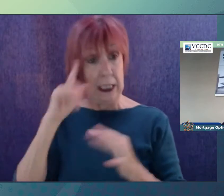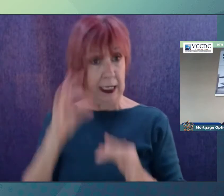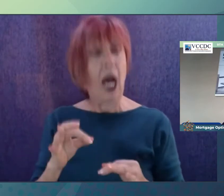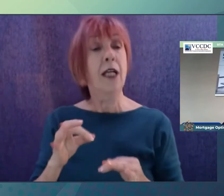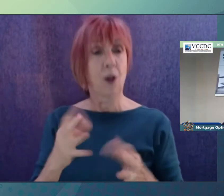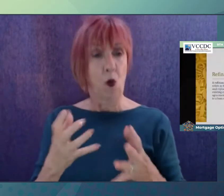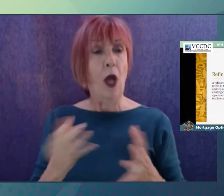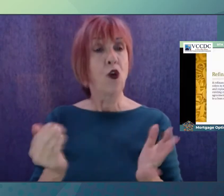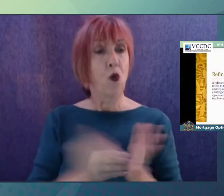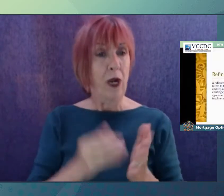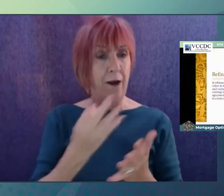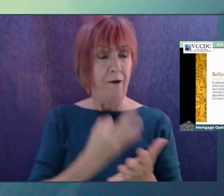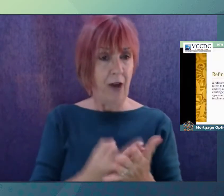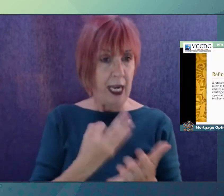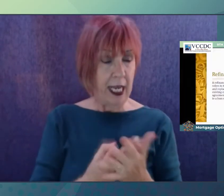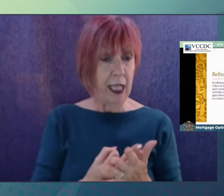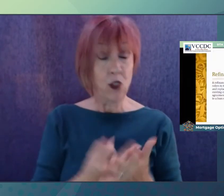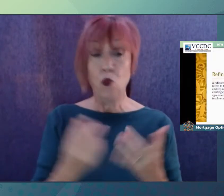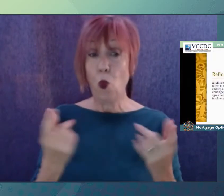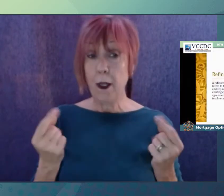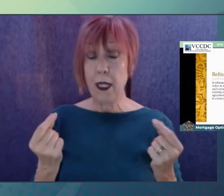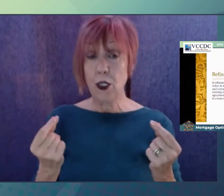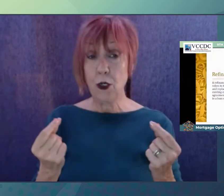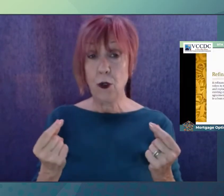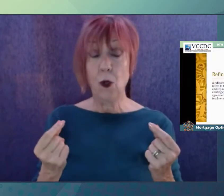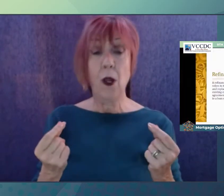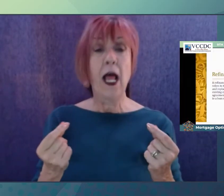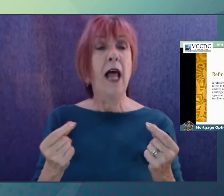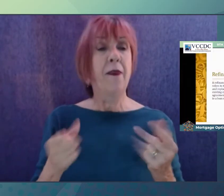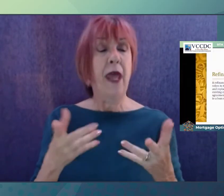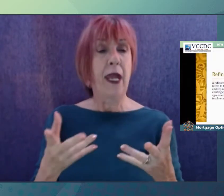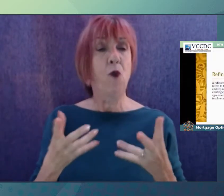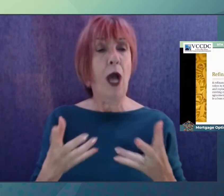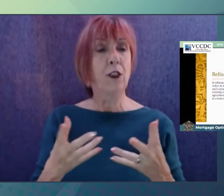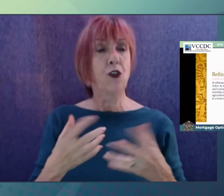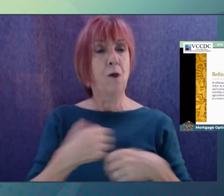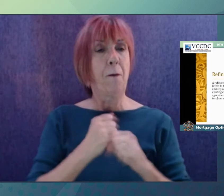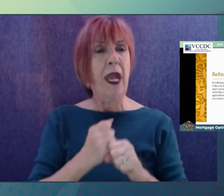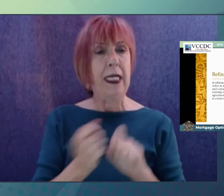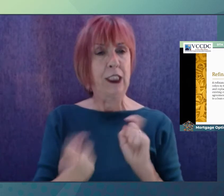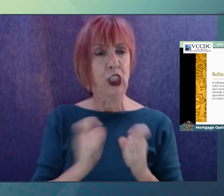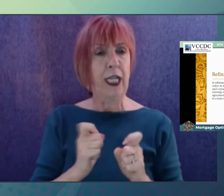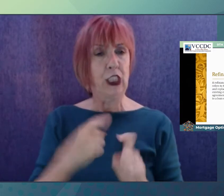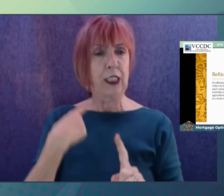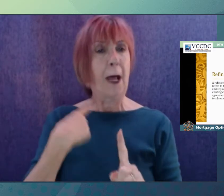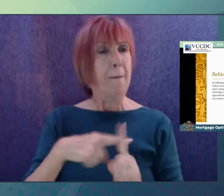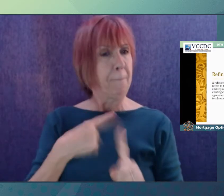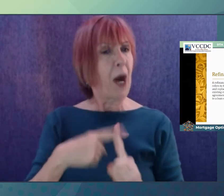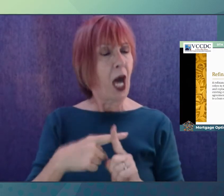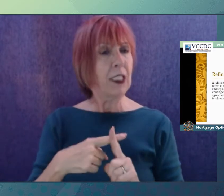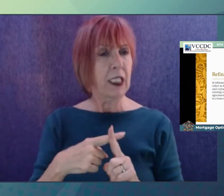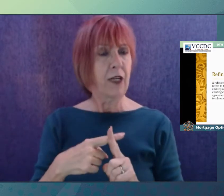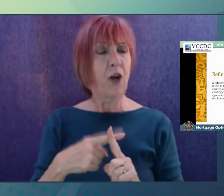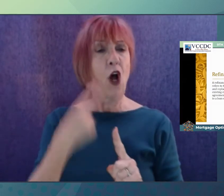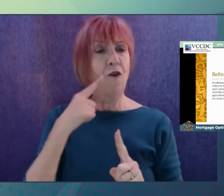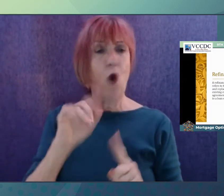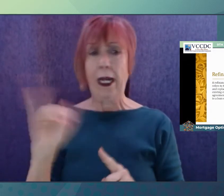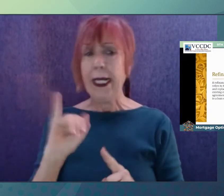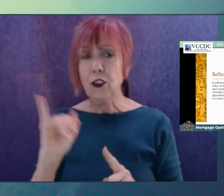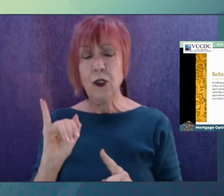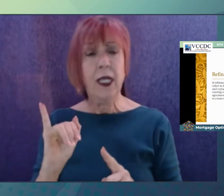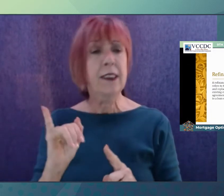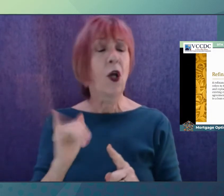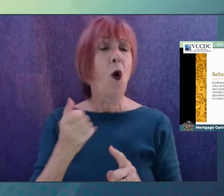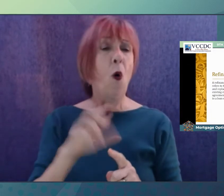a credit obligation, they effectively seek to make favorable changes to their interest rate, to their payment schedule, or